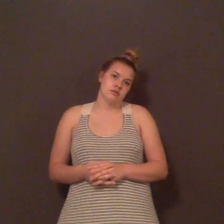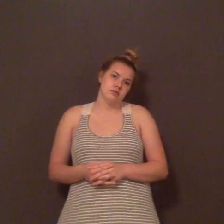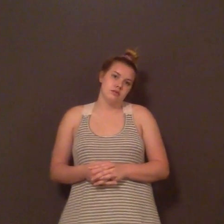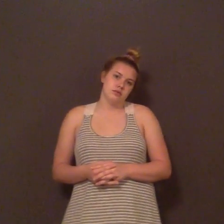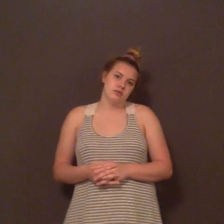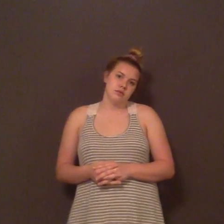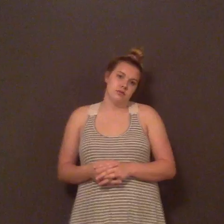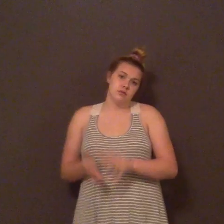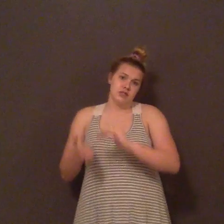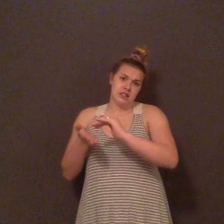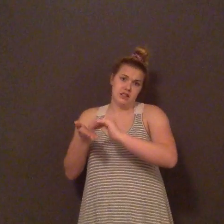Excuse me, good looking.